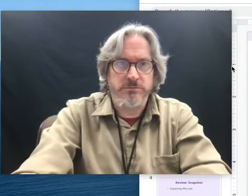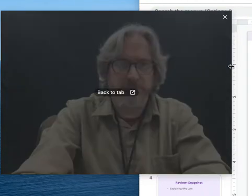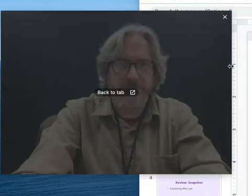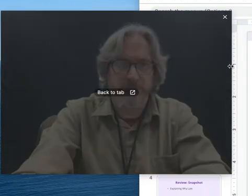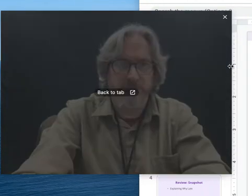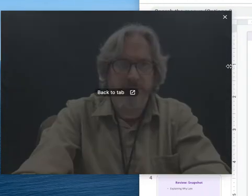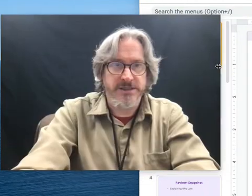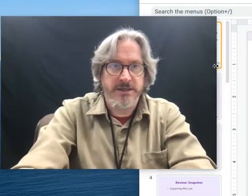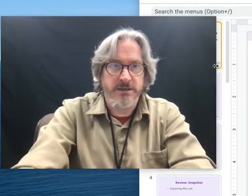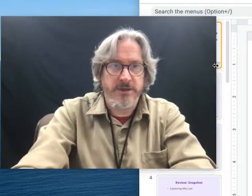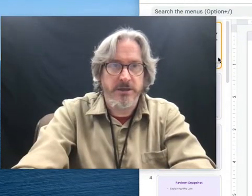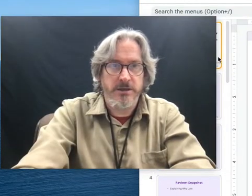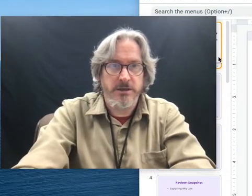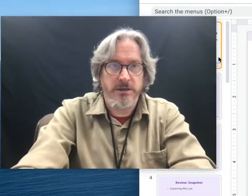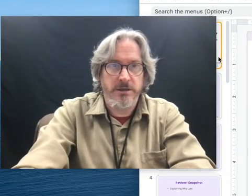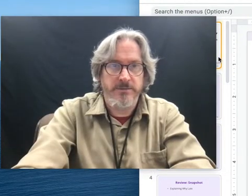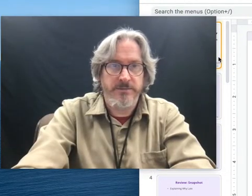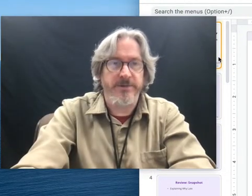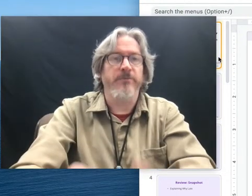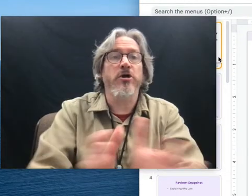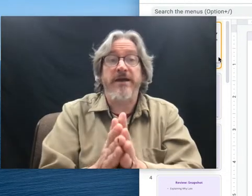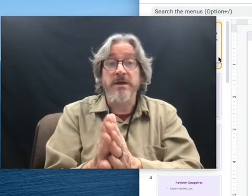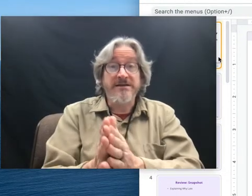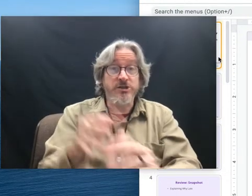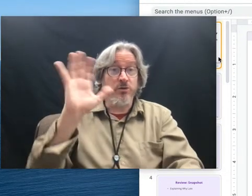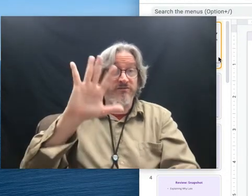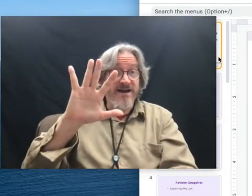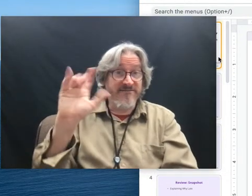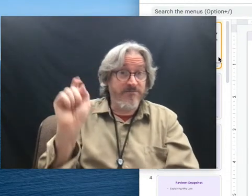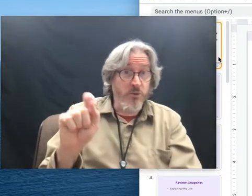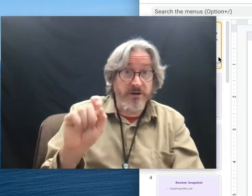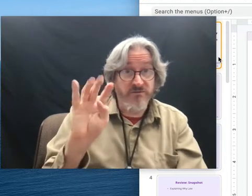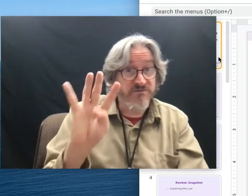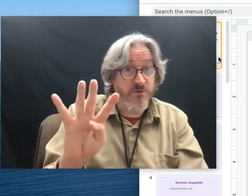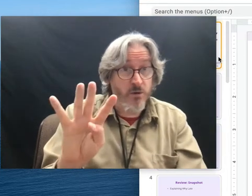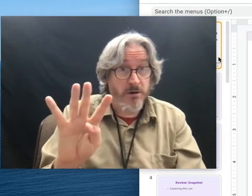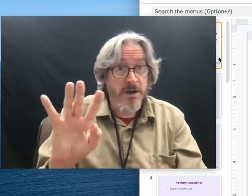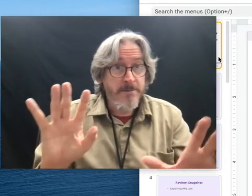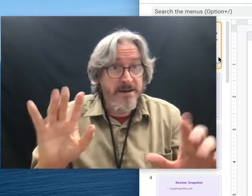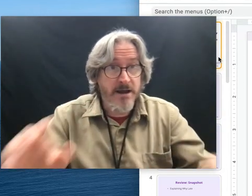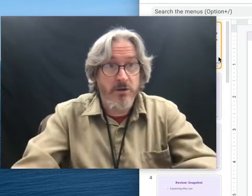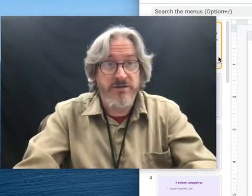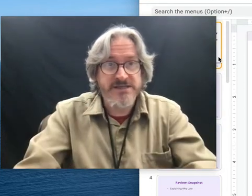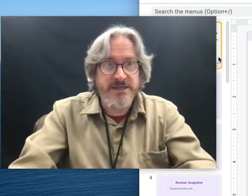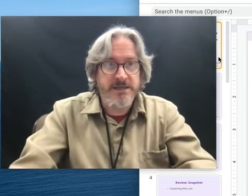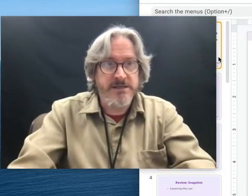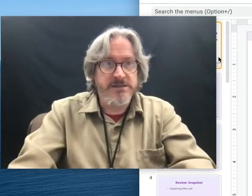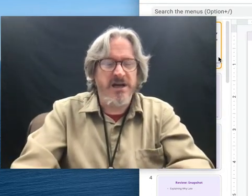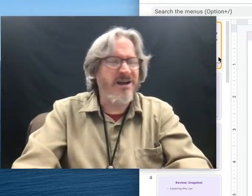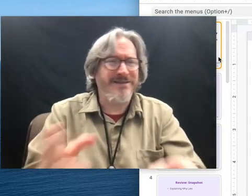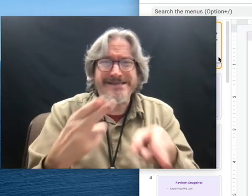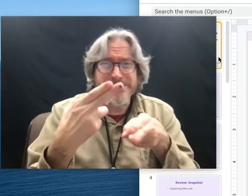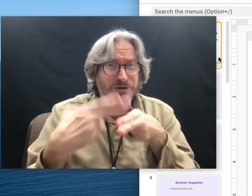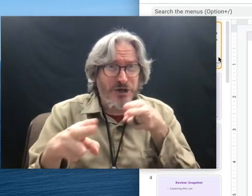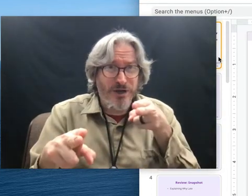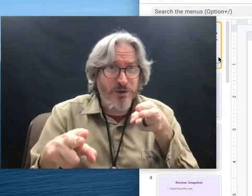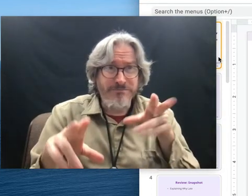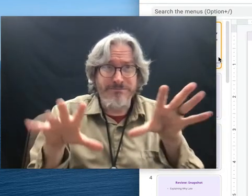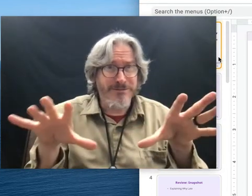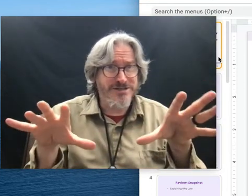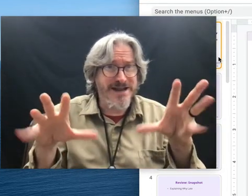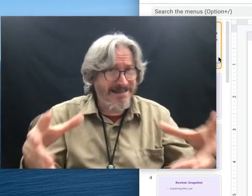Okay, hold on a second. There we go. Okay, so 5.4. Now this is a pretty